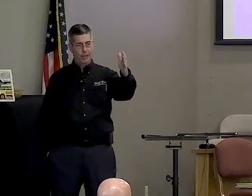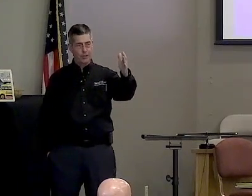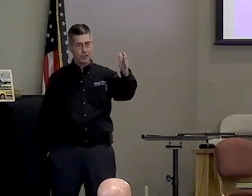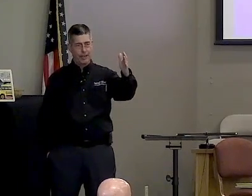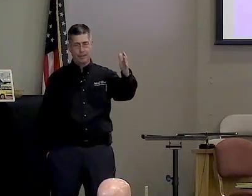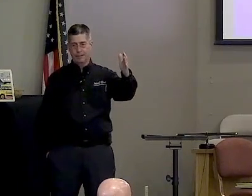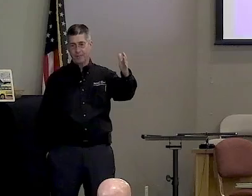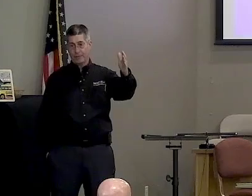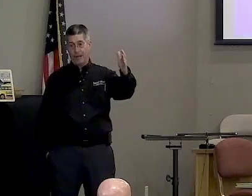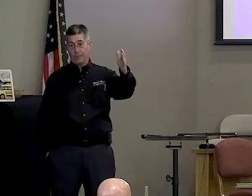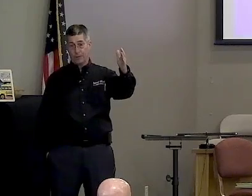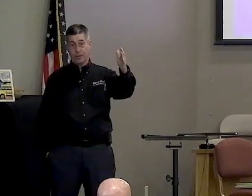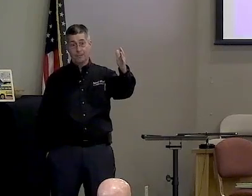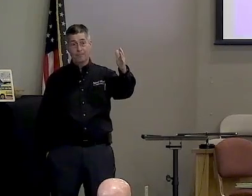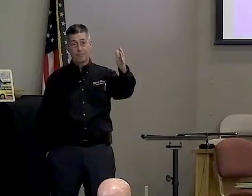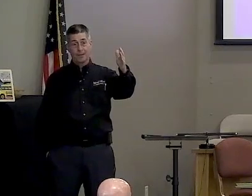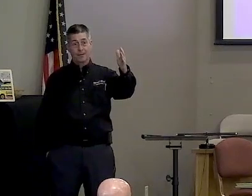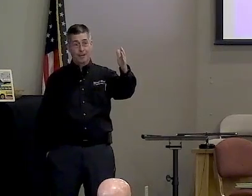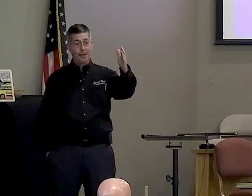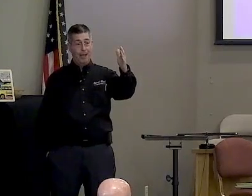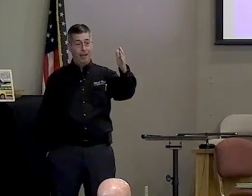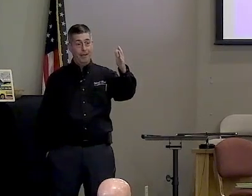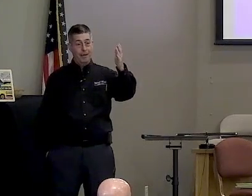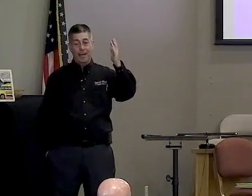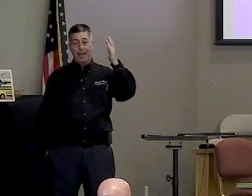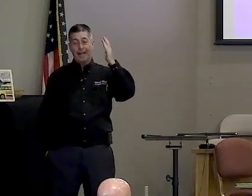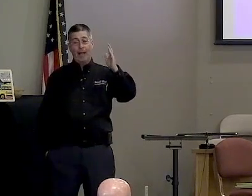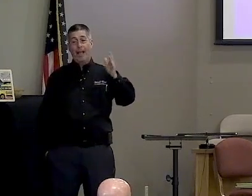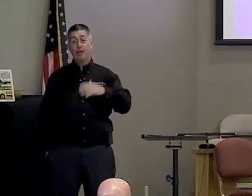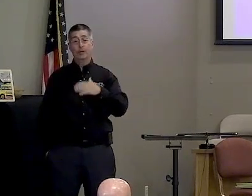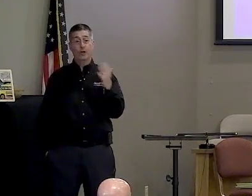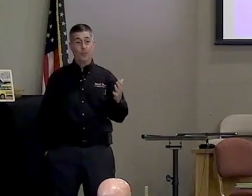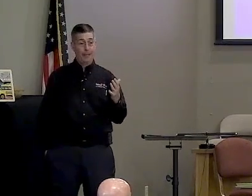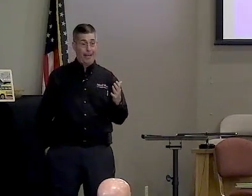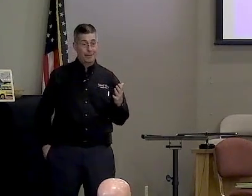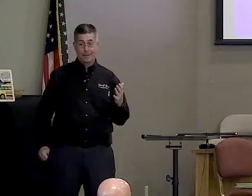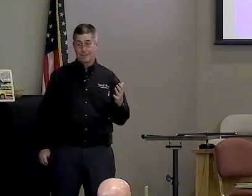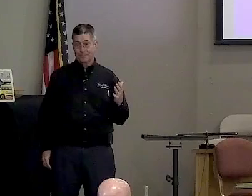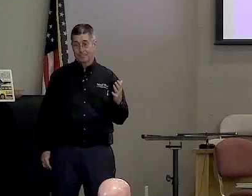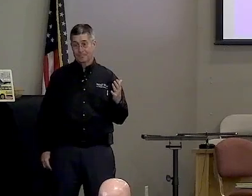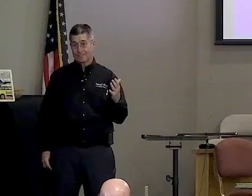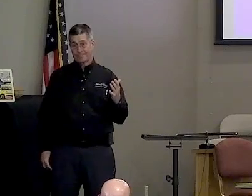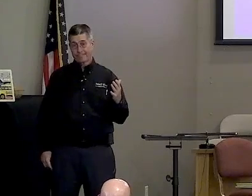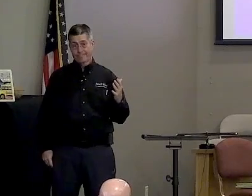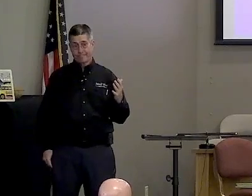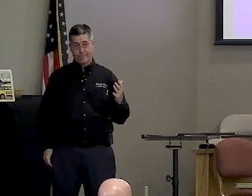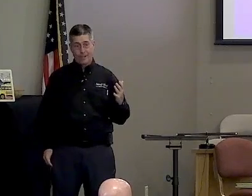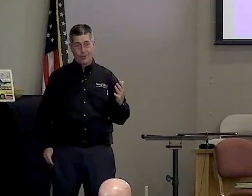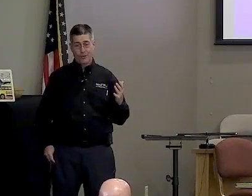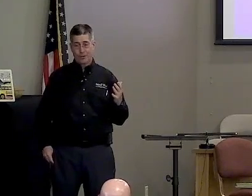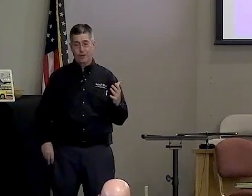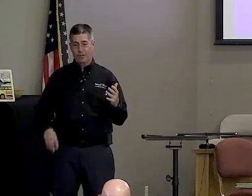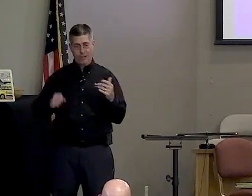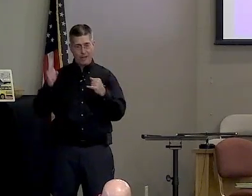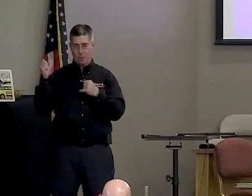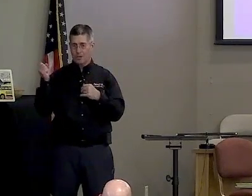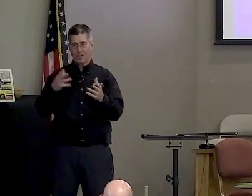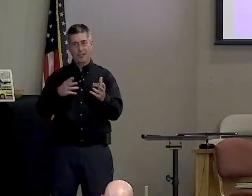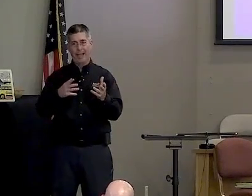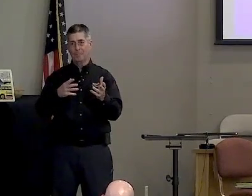just said? Does that ever happen to you? Okay, yeah. Now, how do you interpret that? You can sign the words he said, but